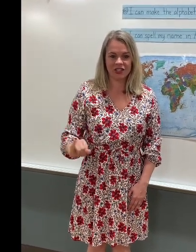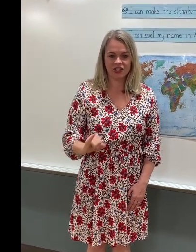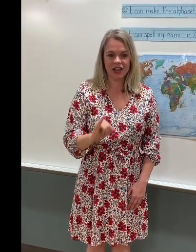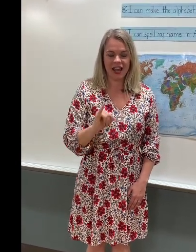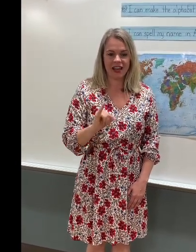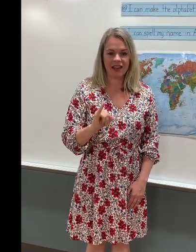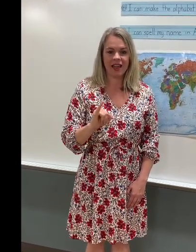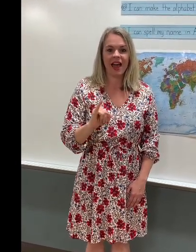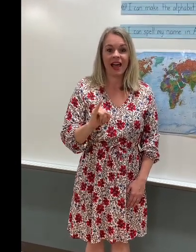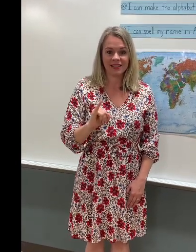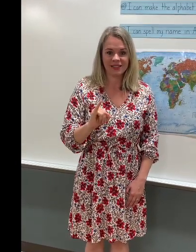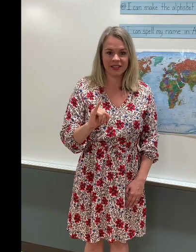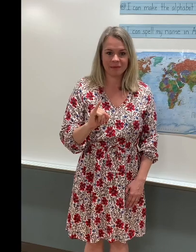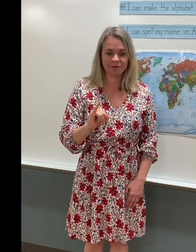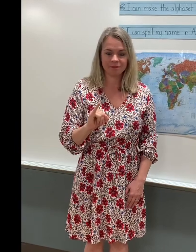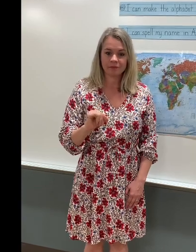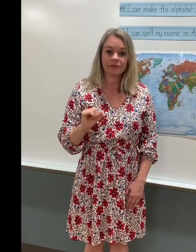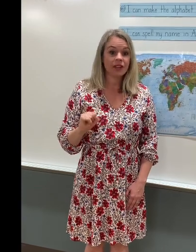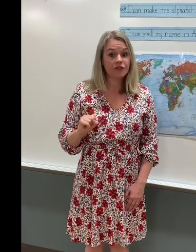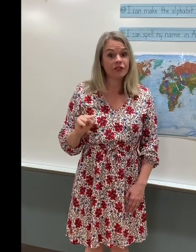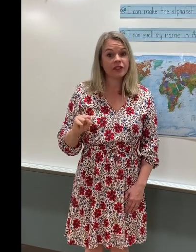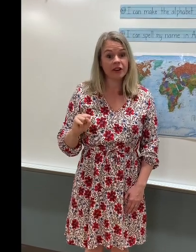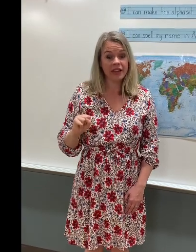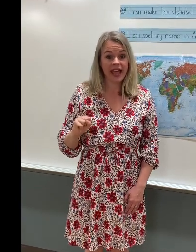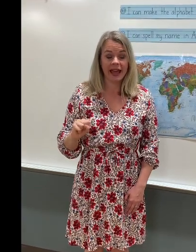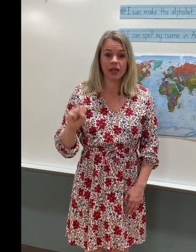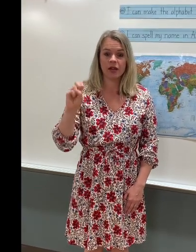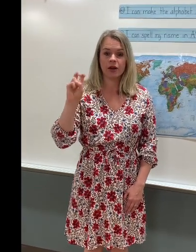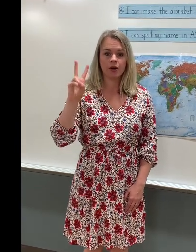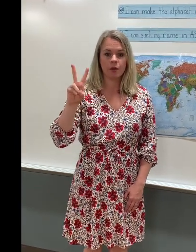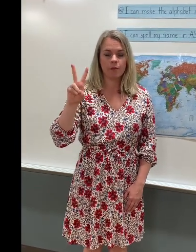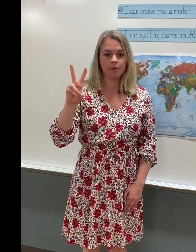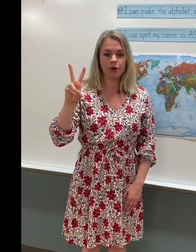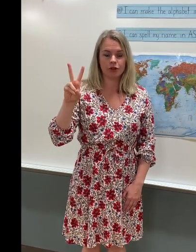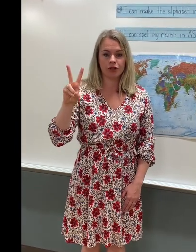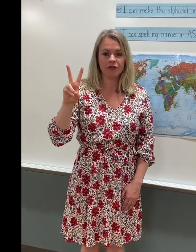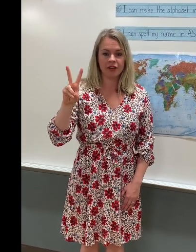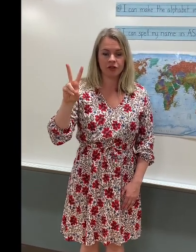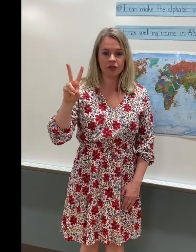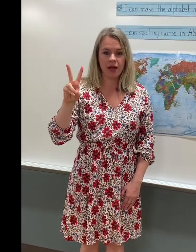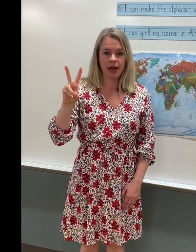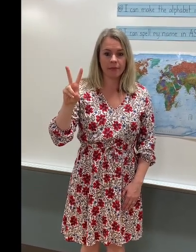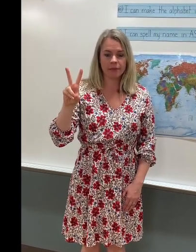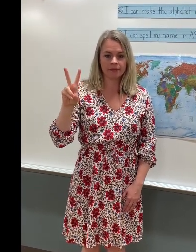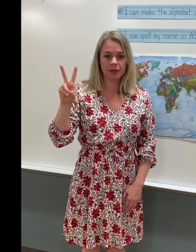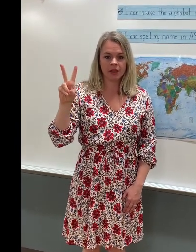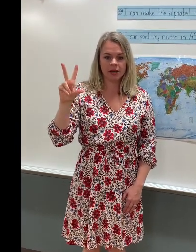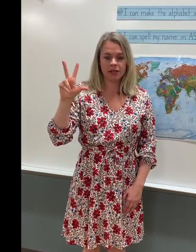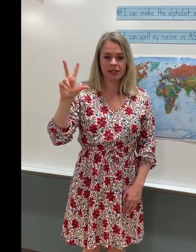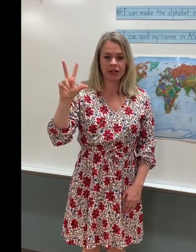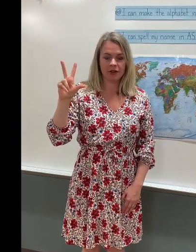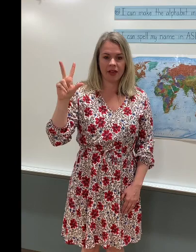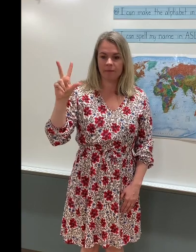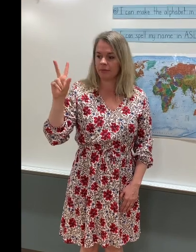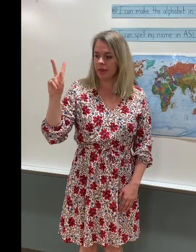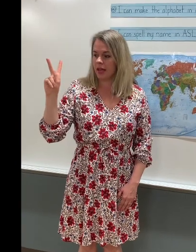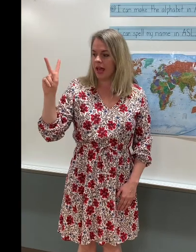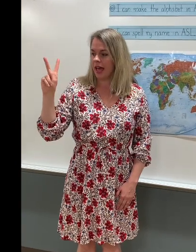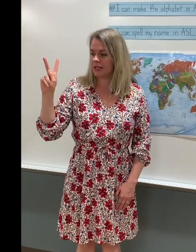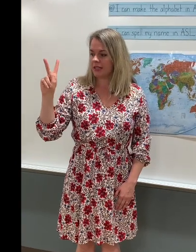J. Excellent. For the letter K, put your 2 fingers up, take your thumb, and